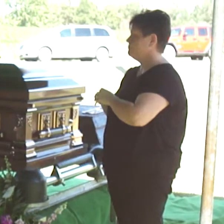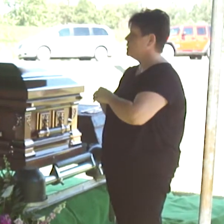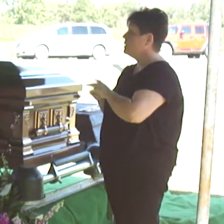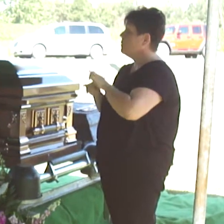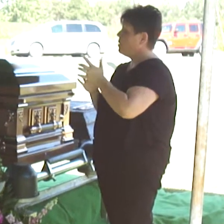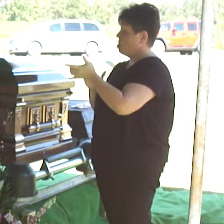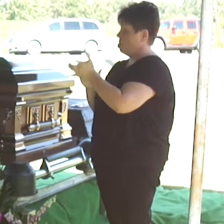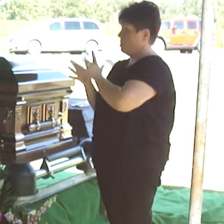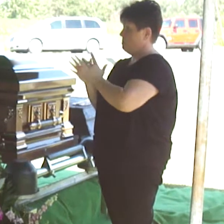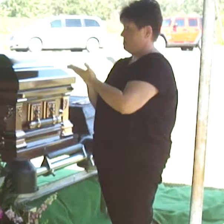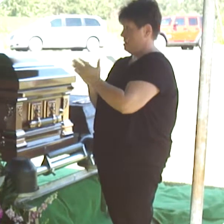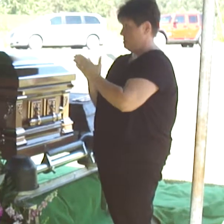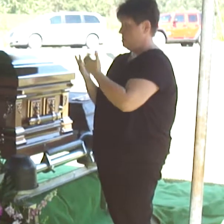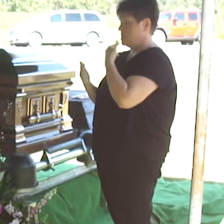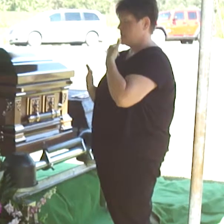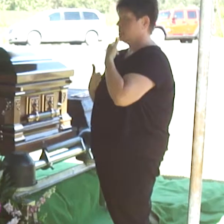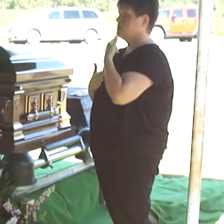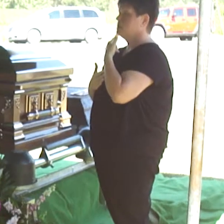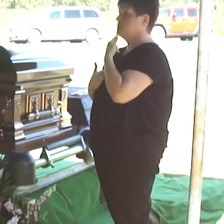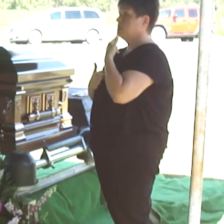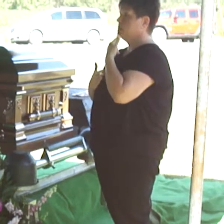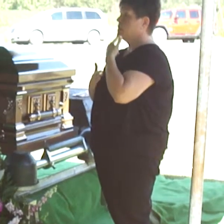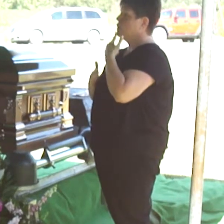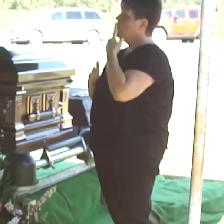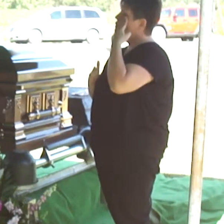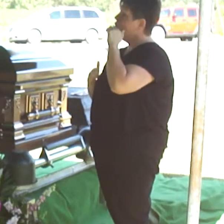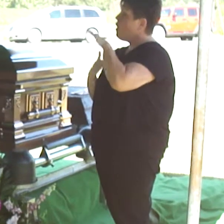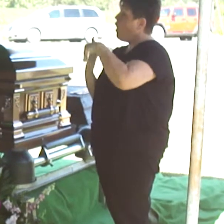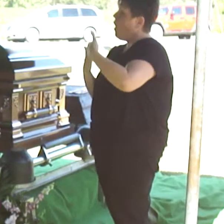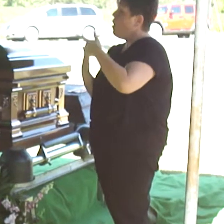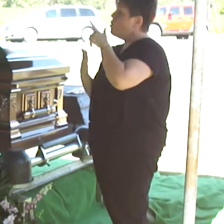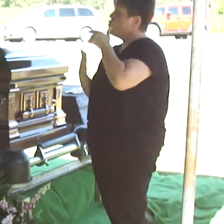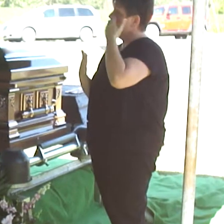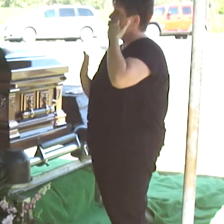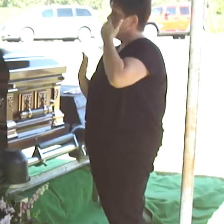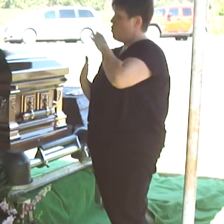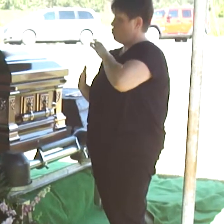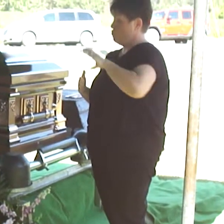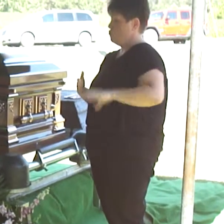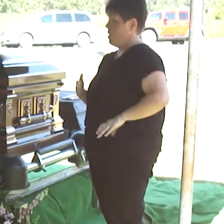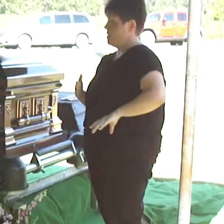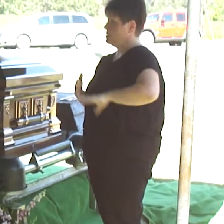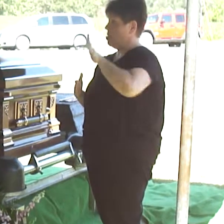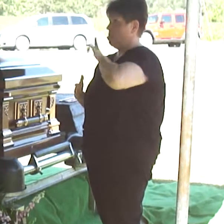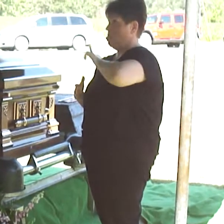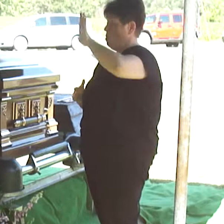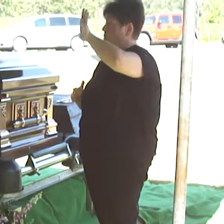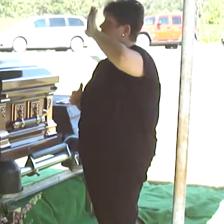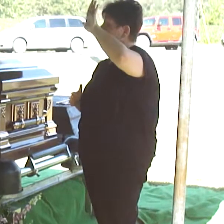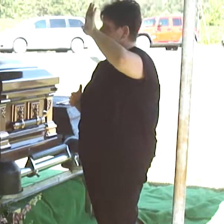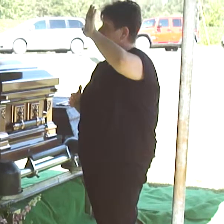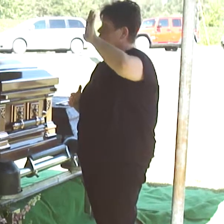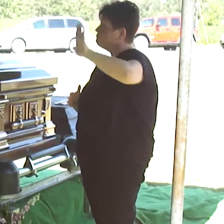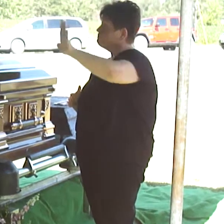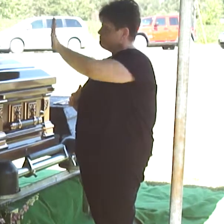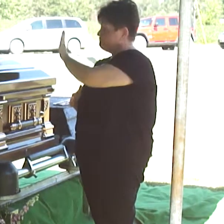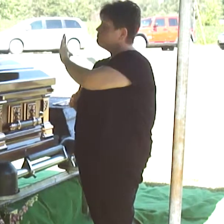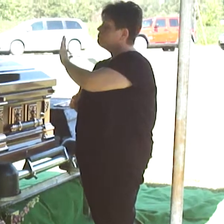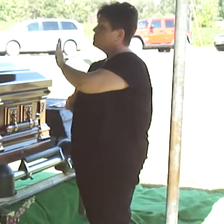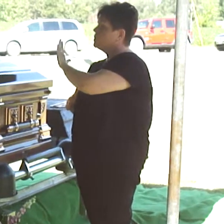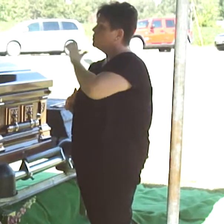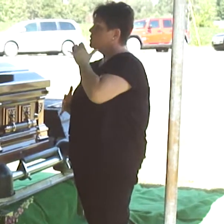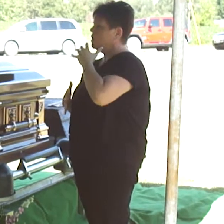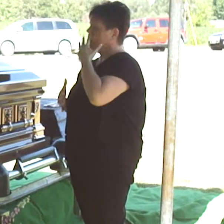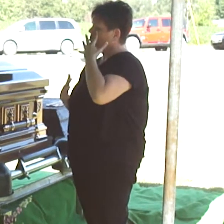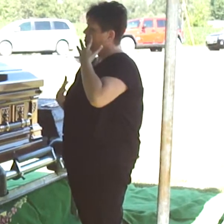But the Bible says, for all those who know Christ as their Lord, we are not